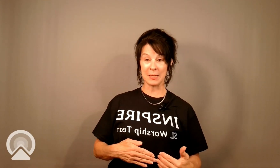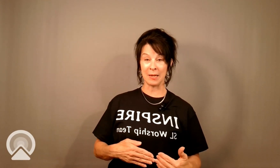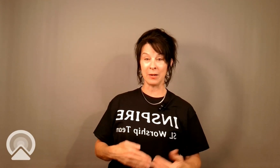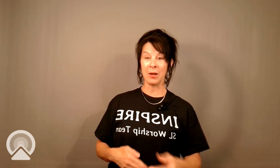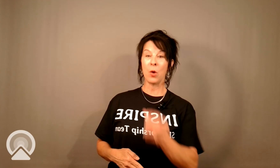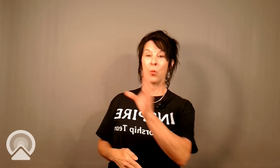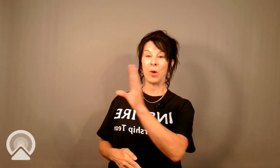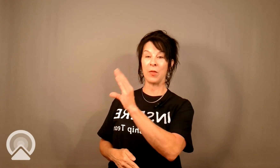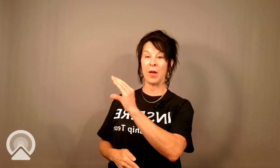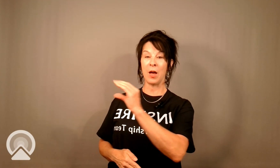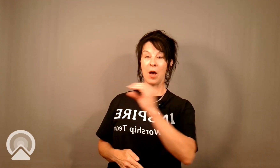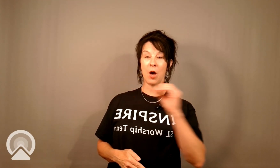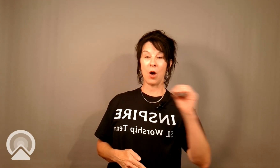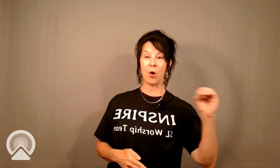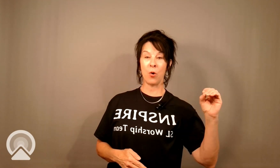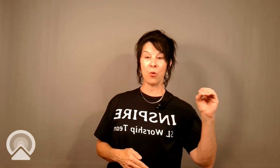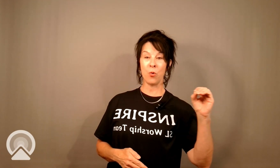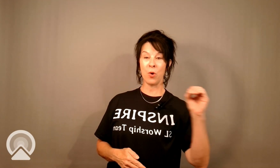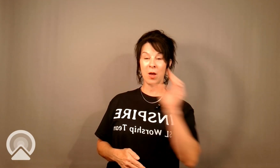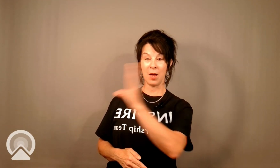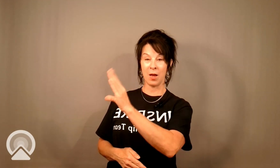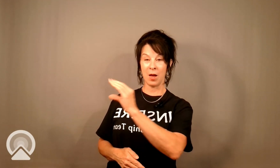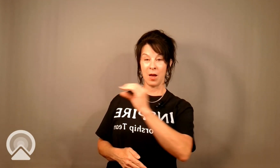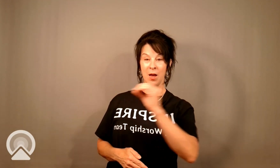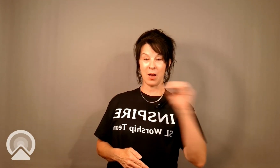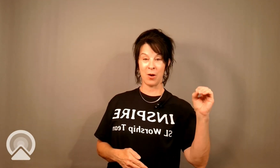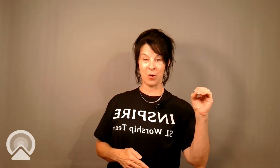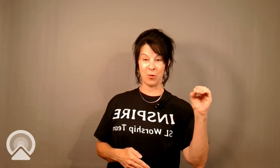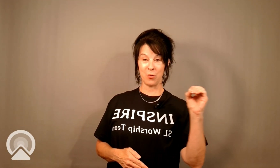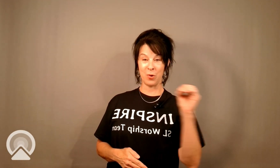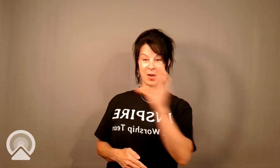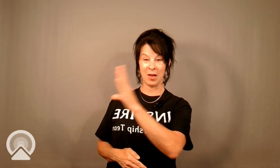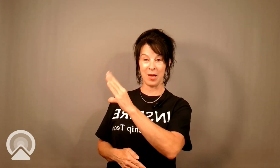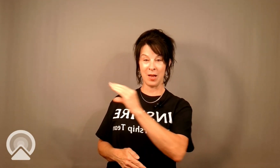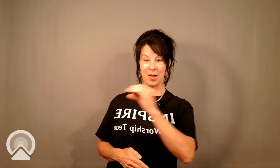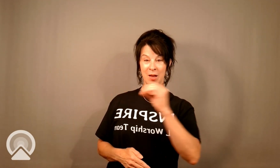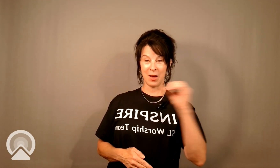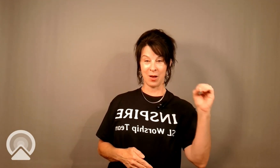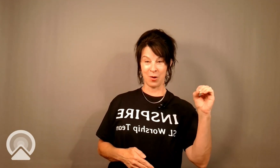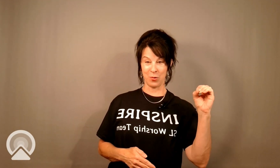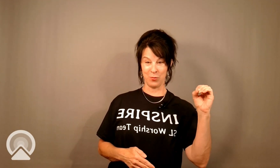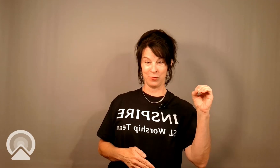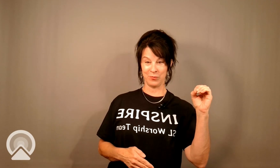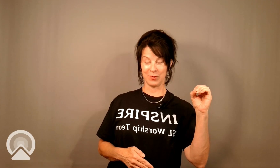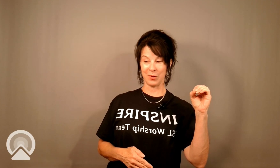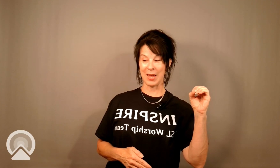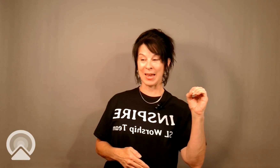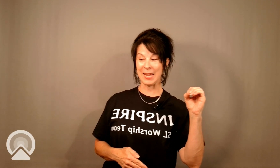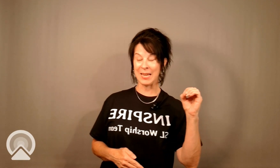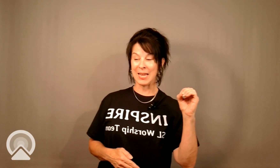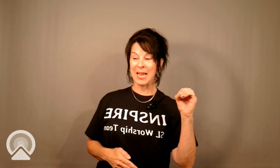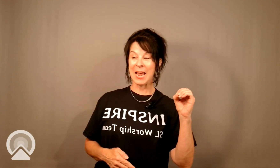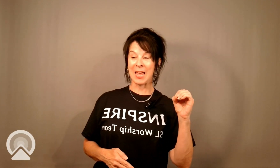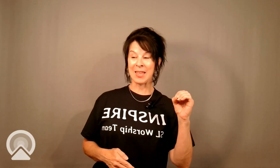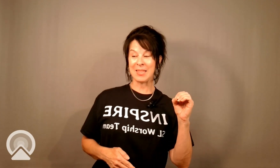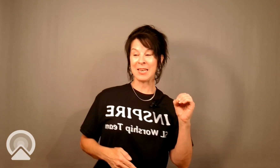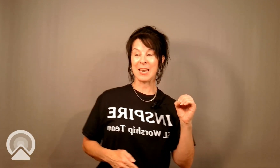in with O, O, O. Okay? And